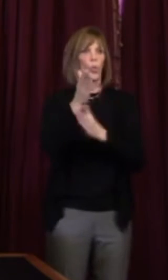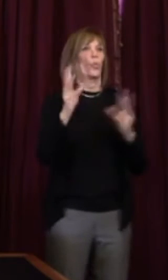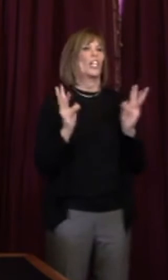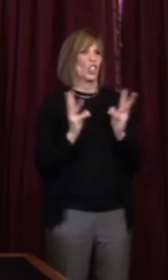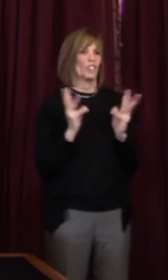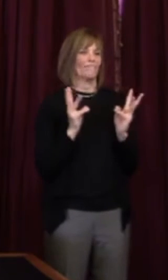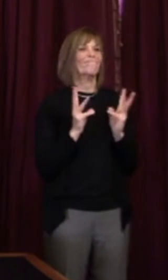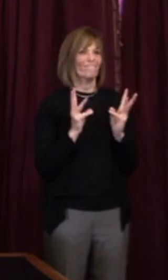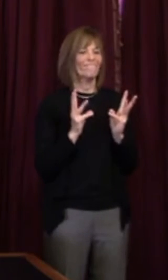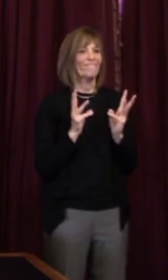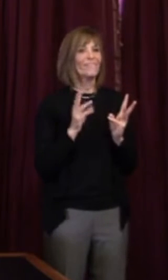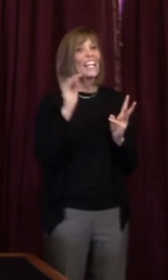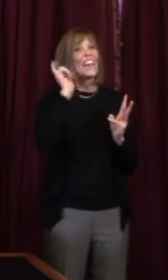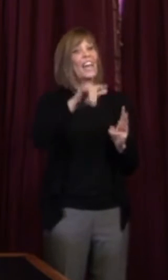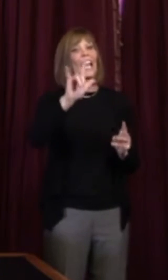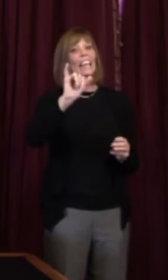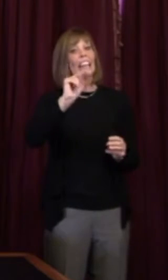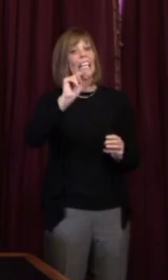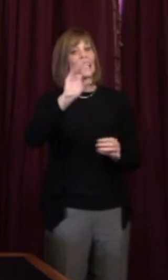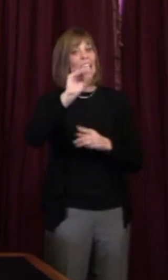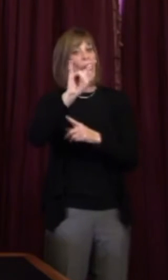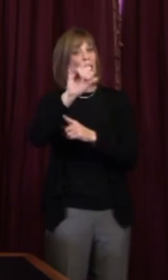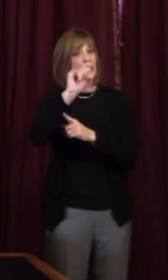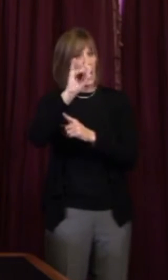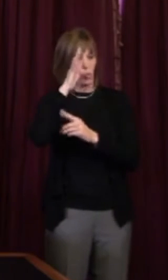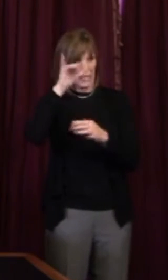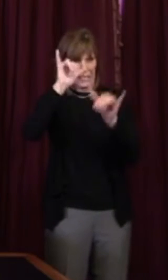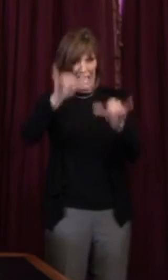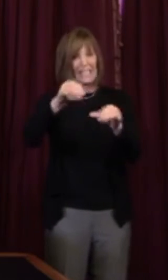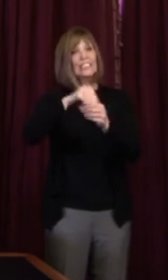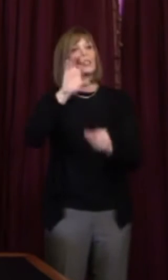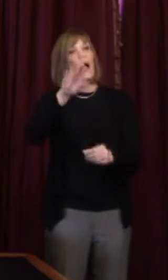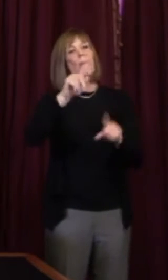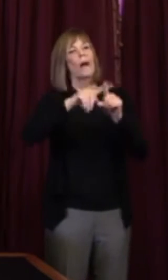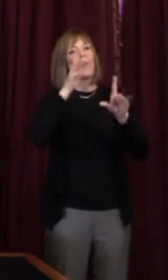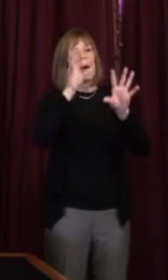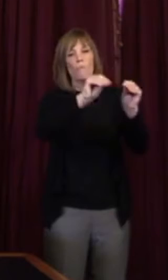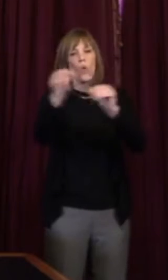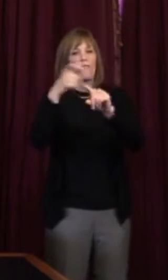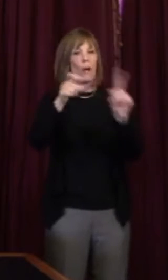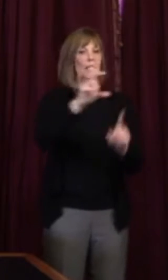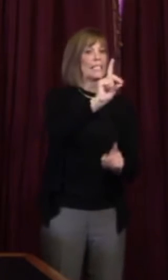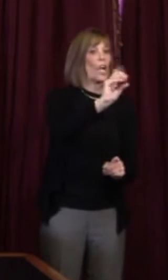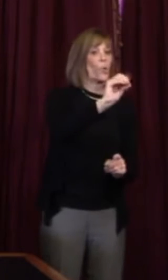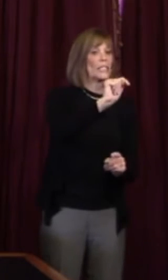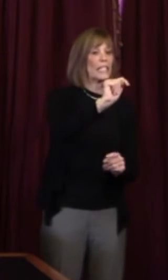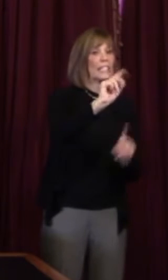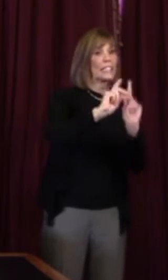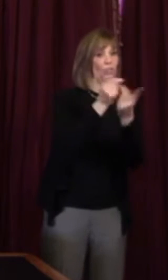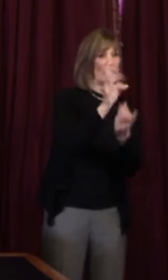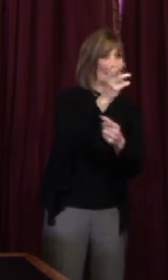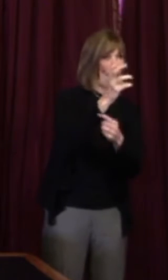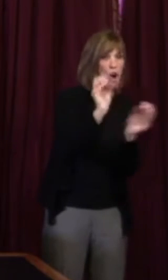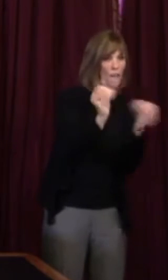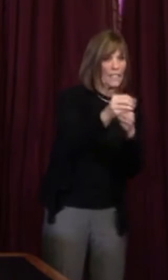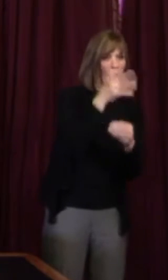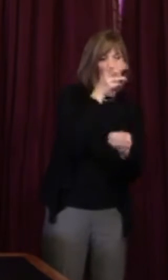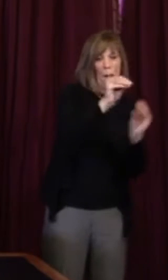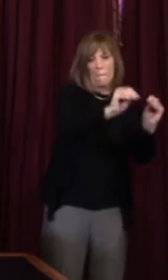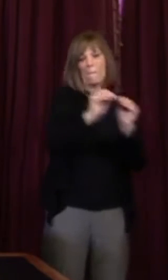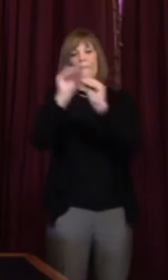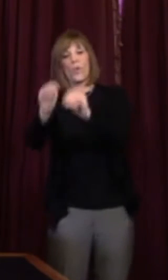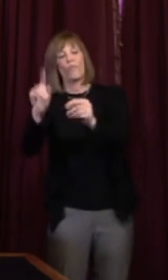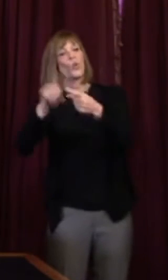months. The Linn County site will remain in Cedar Rapids, but move from the DOT District 6 office